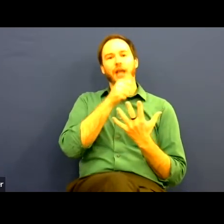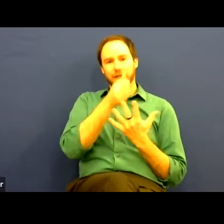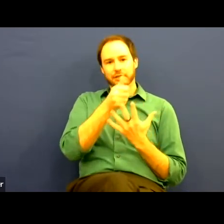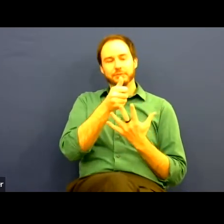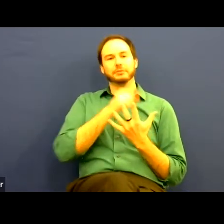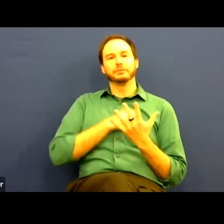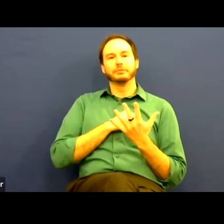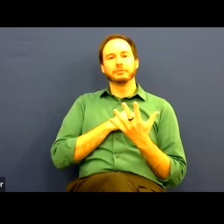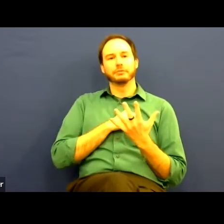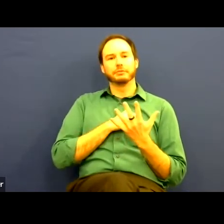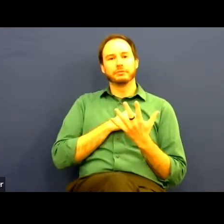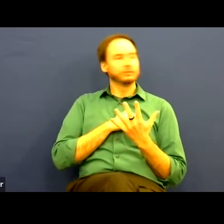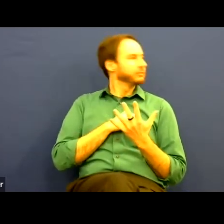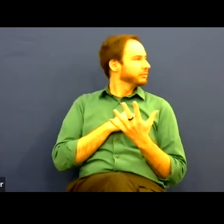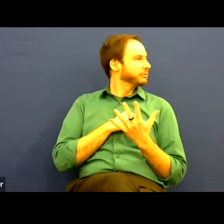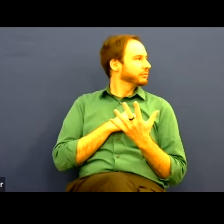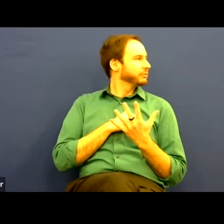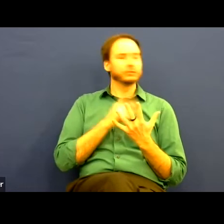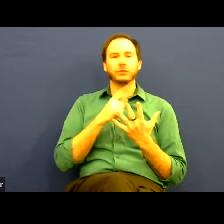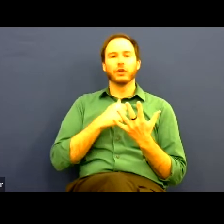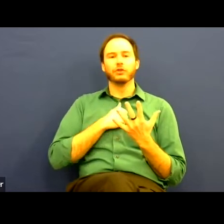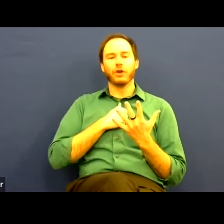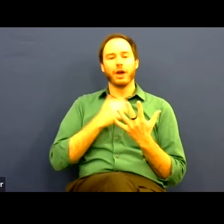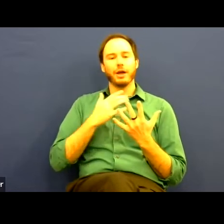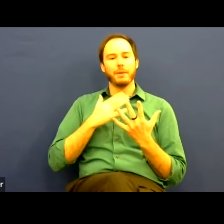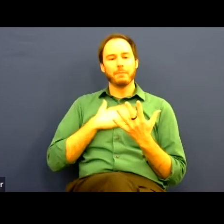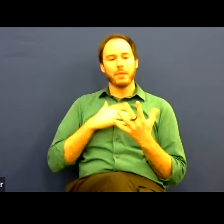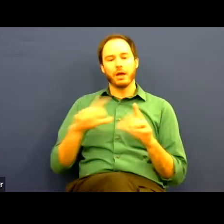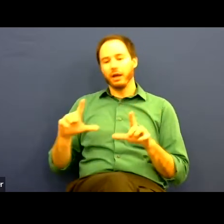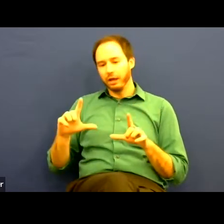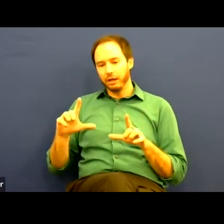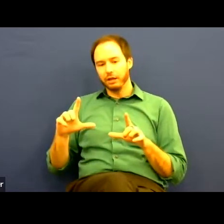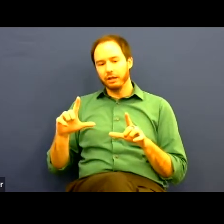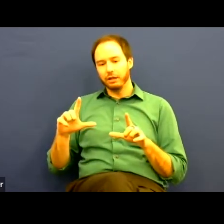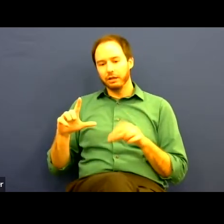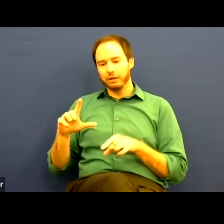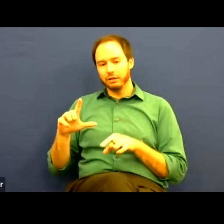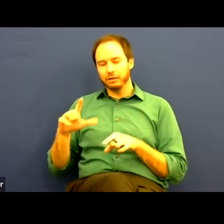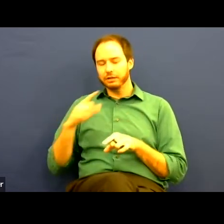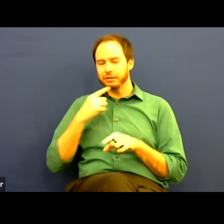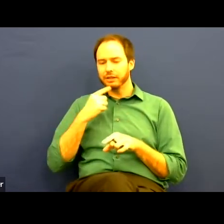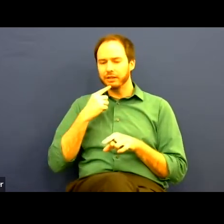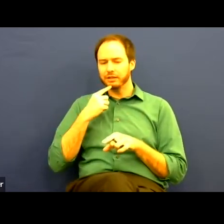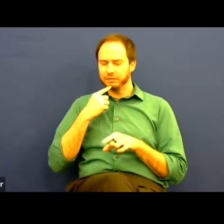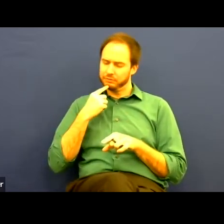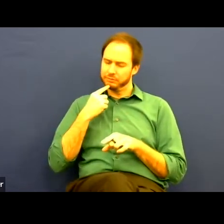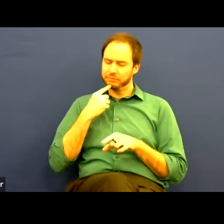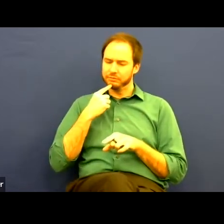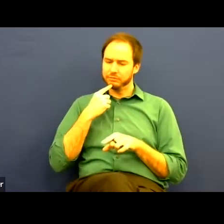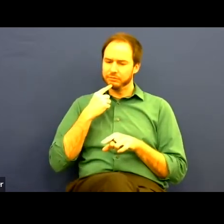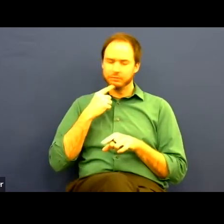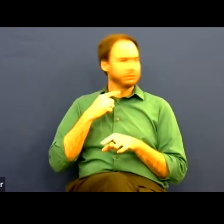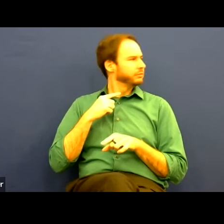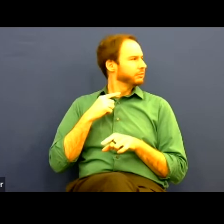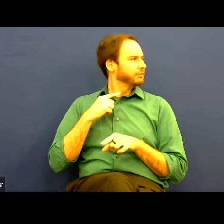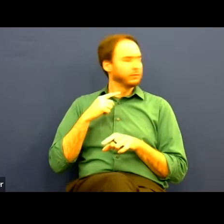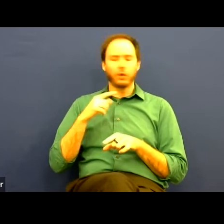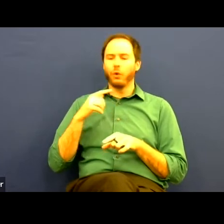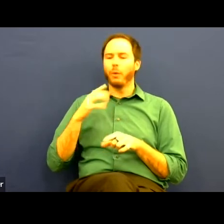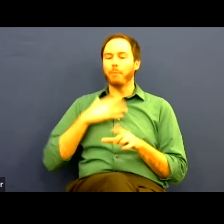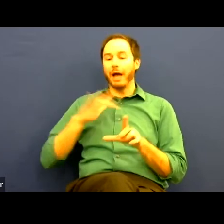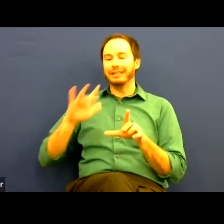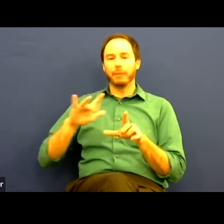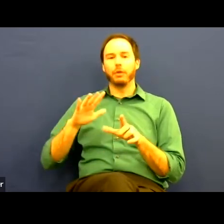right. One moment. My tablet, of course, had chosen this time to do a Do an update. update,